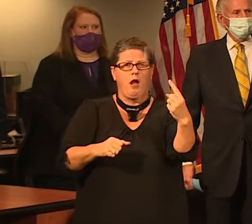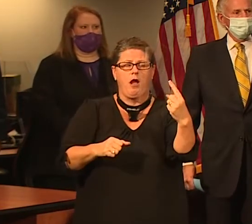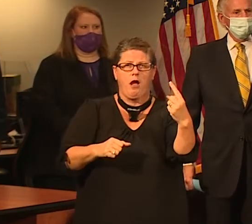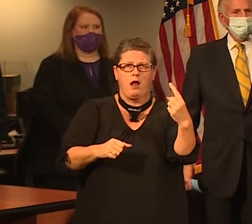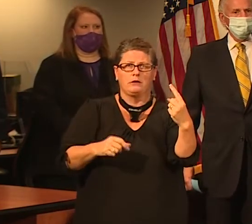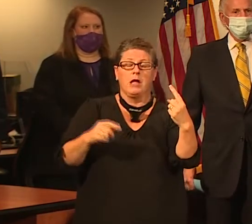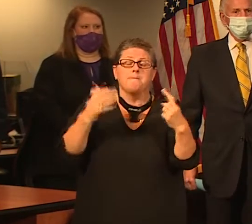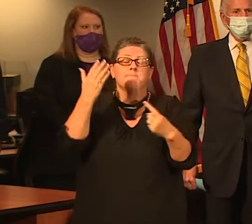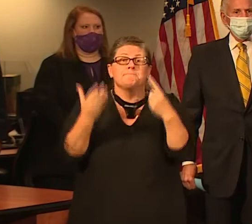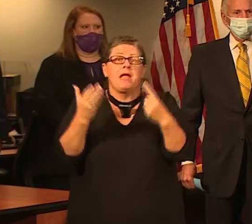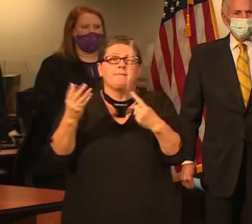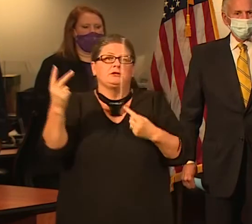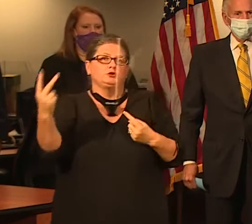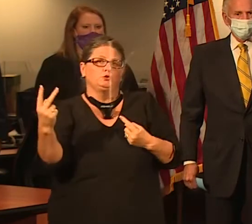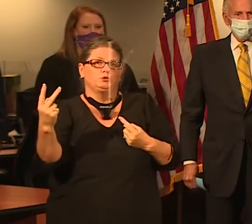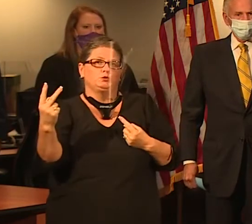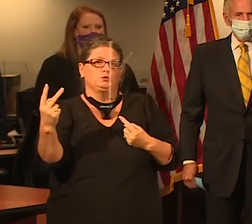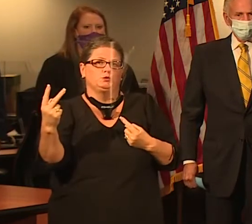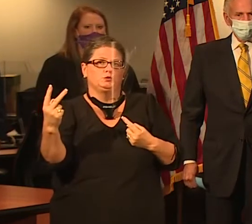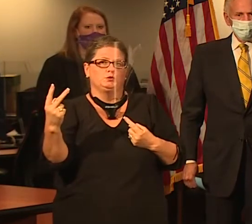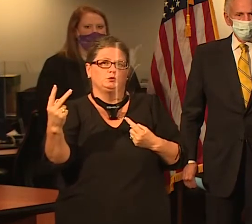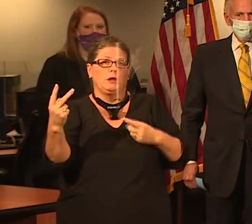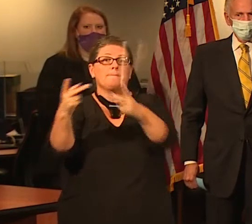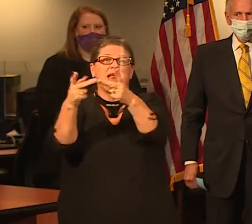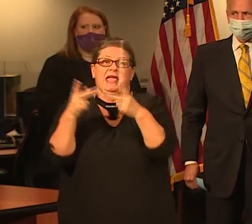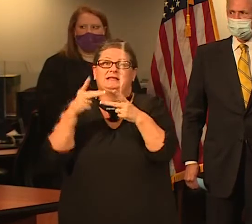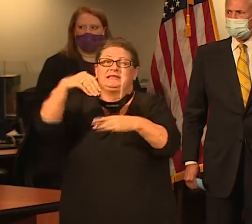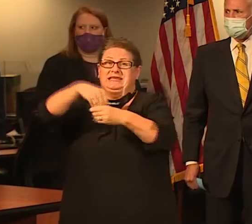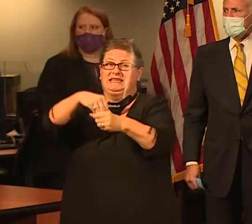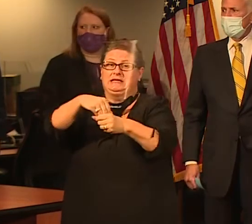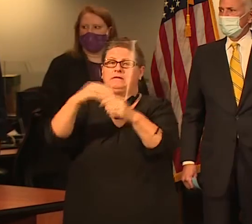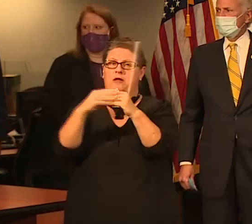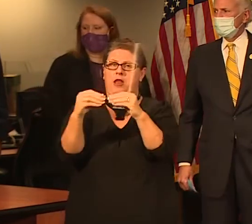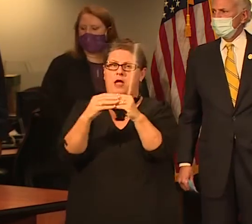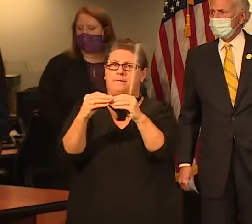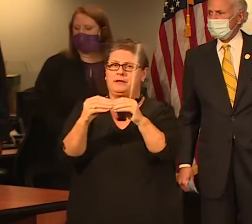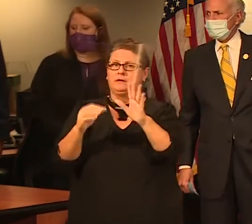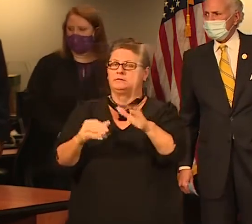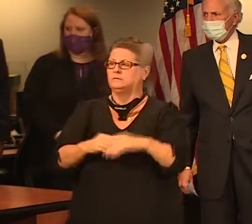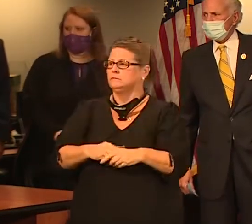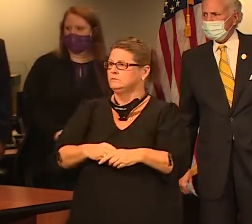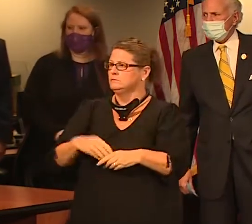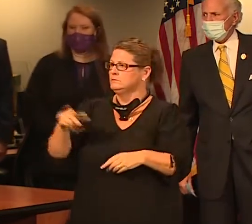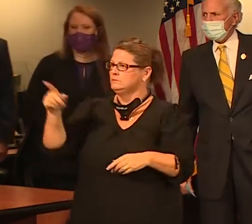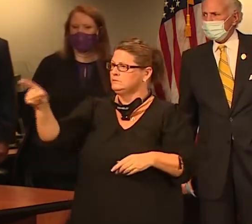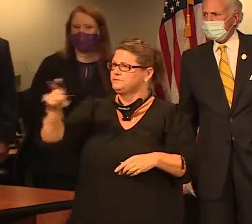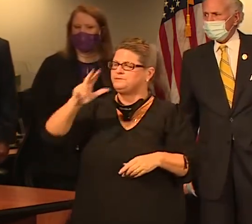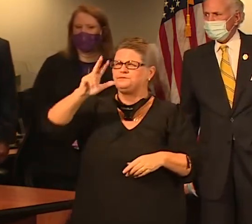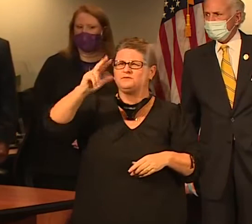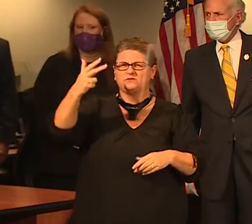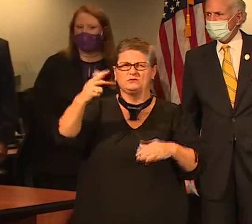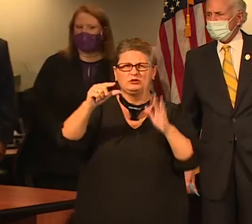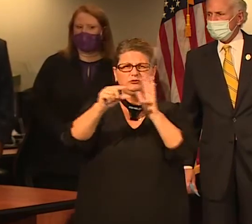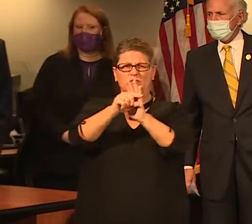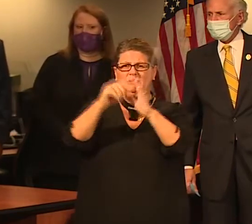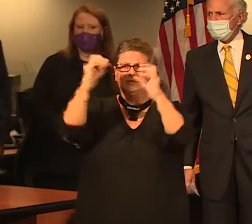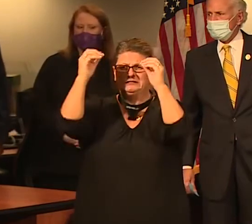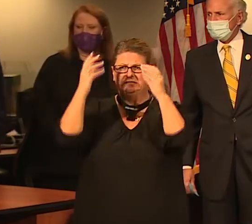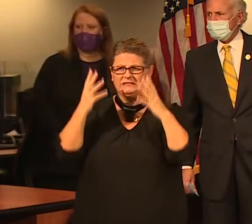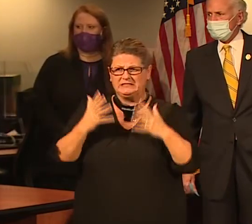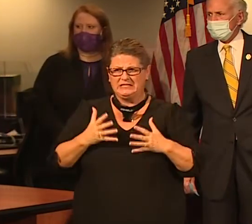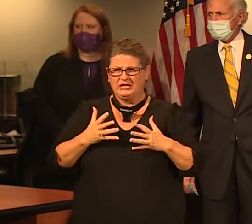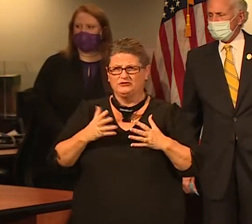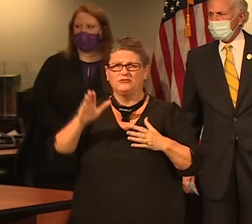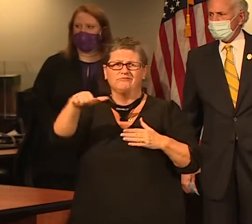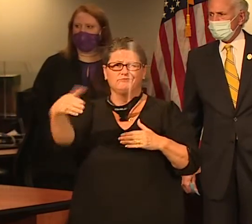2 sites in the Columbia area to be announced. Governor McMaster, a third-grade teacher in Richland County School District 2 has died